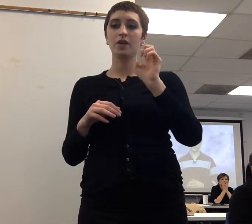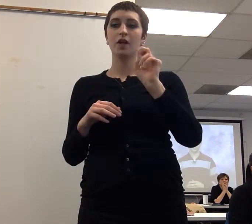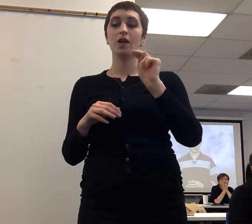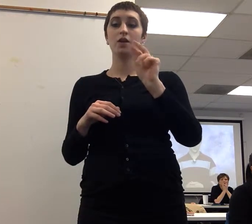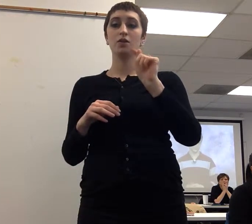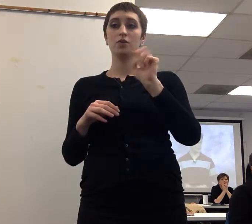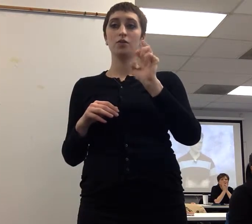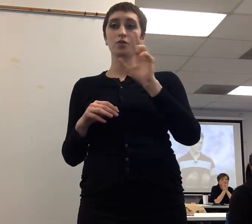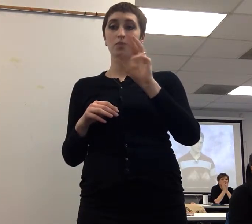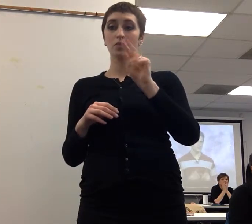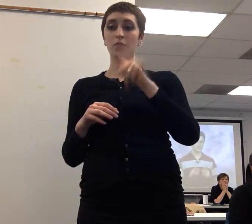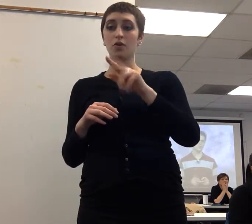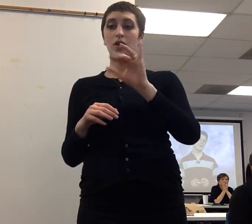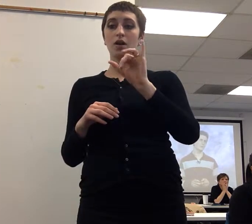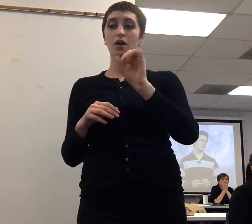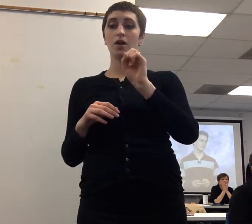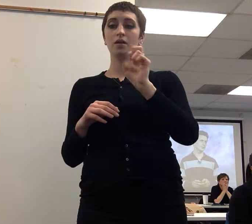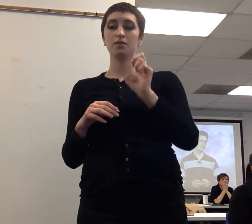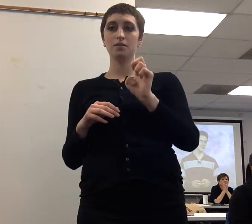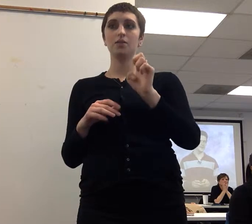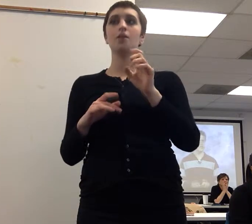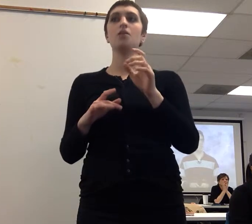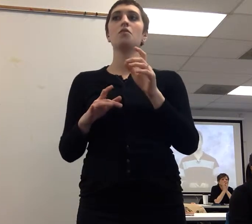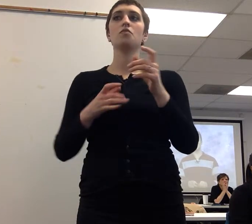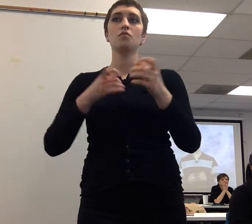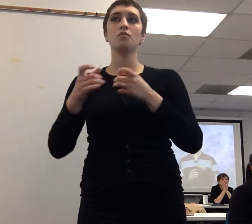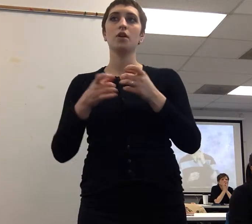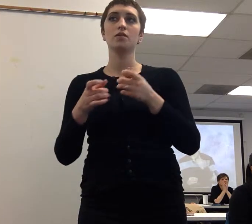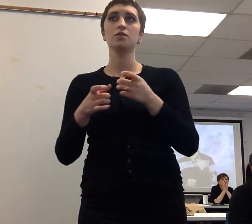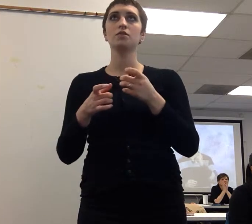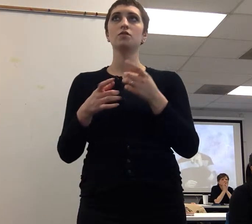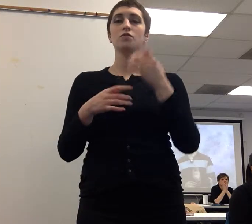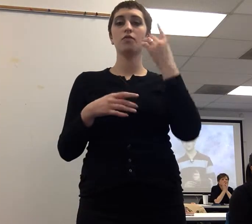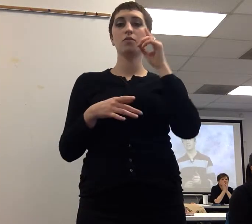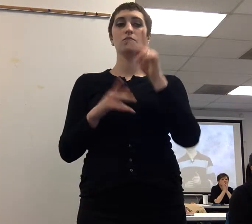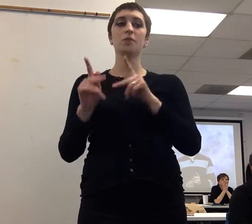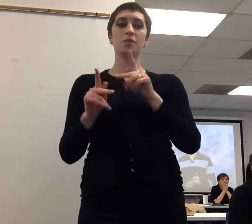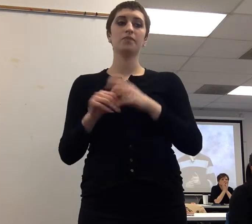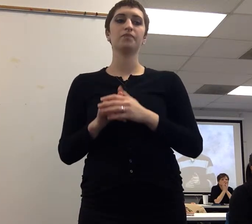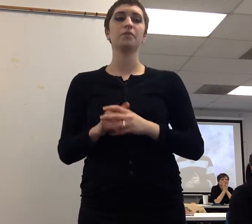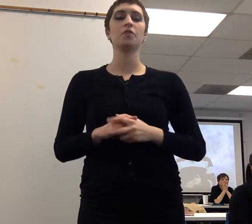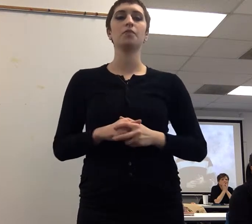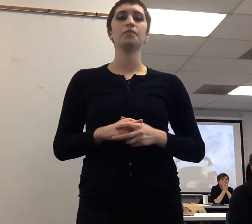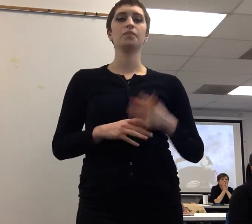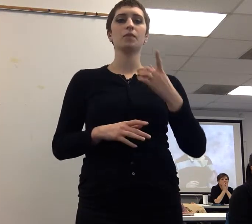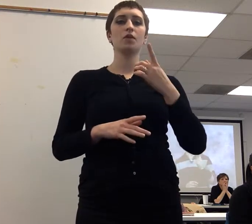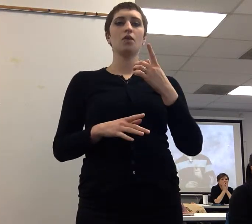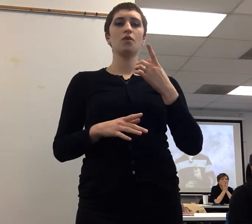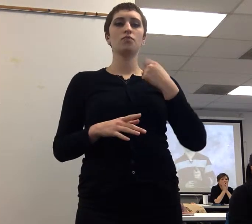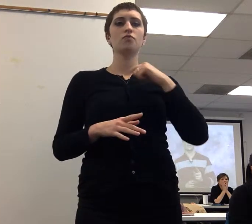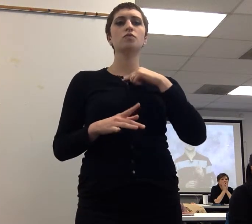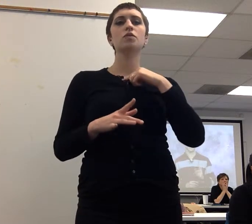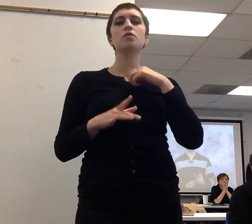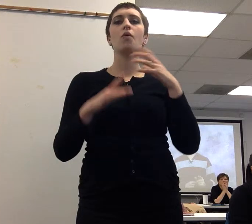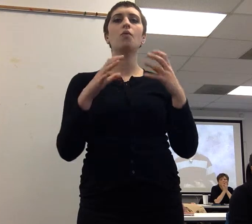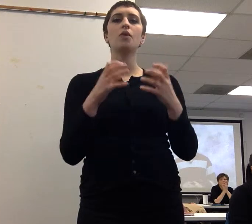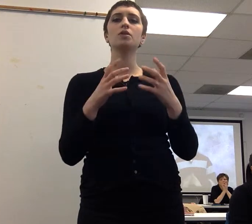some intervention. But the question we want to explore today is how much intervention should